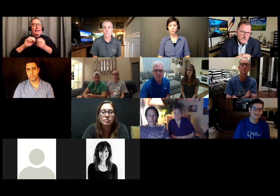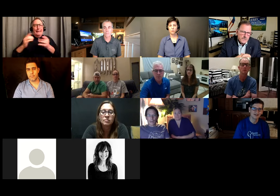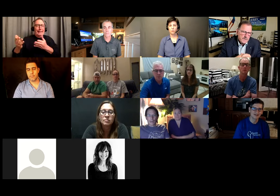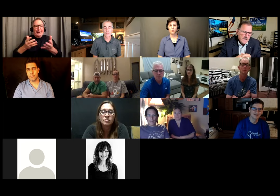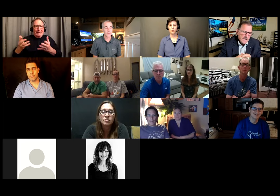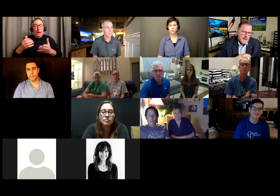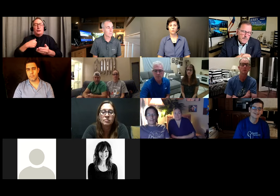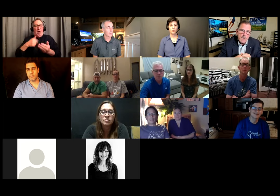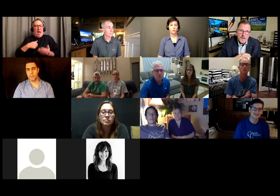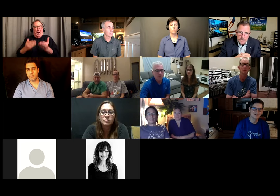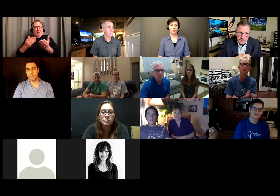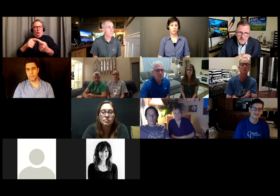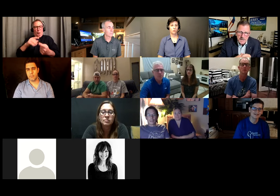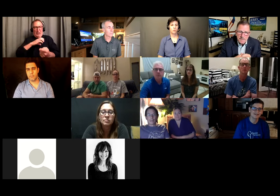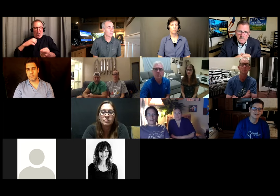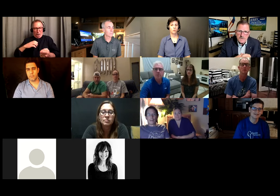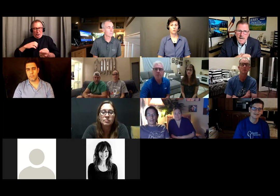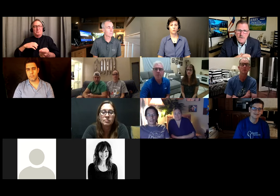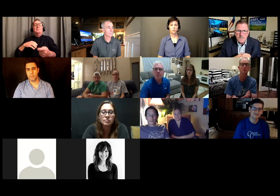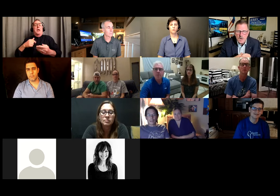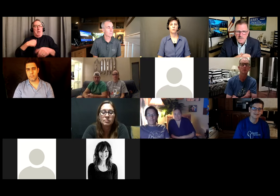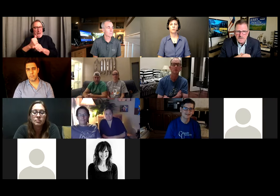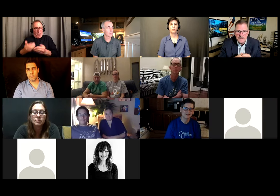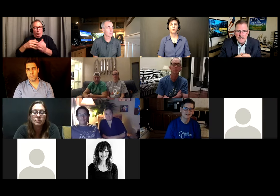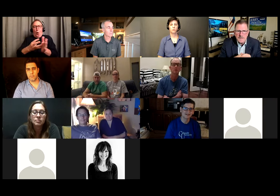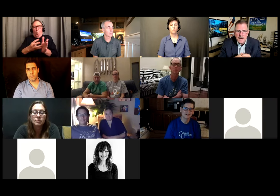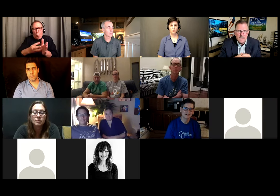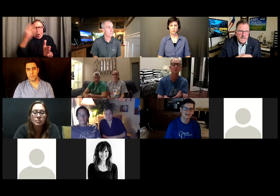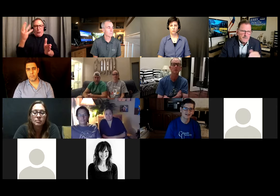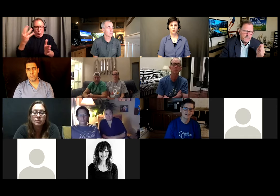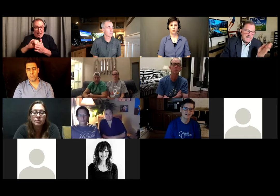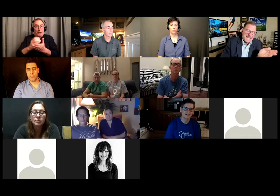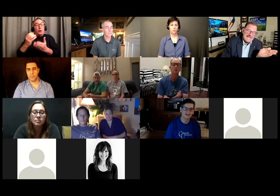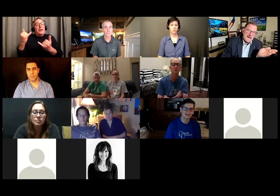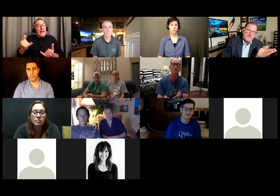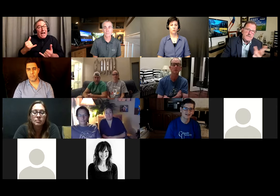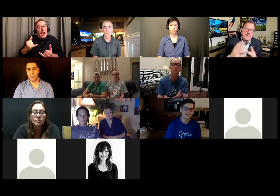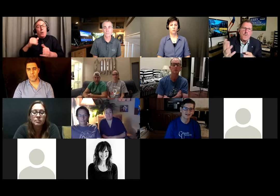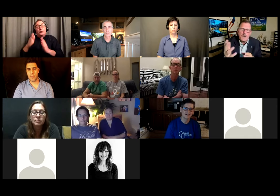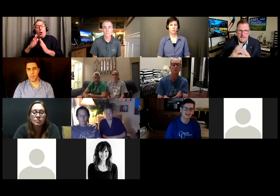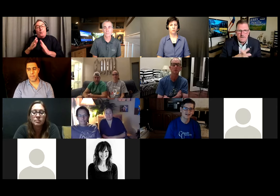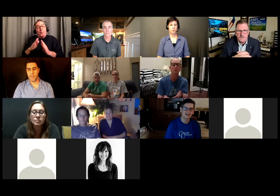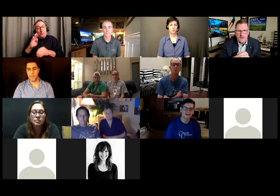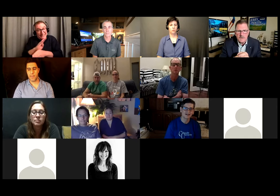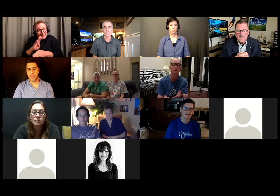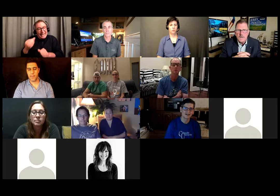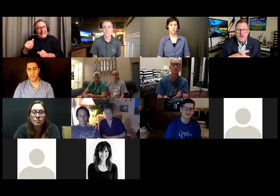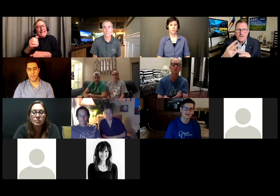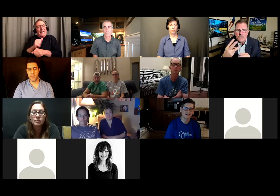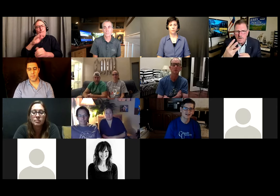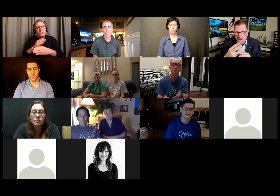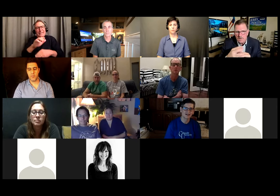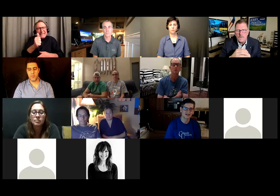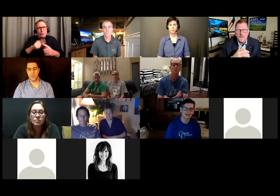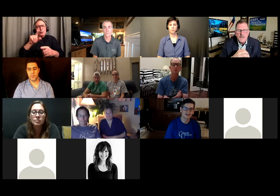my motion, and we quadrupled the amount. So now small businesses in the town can get between $10,000 and $20,000 on